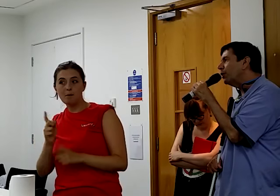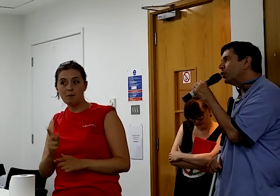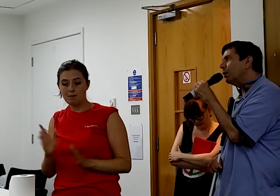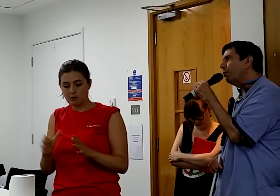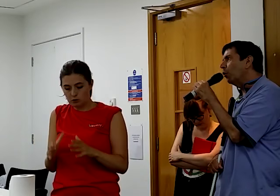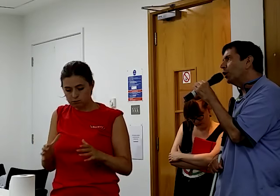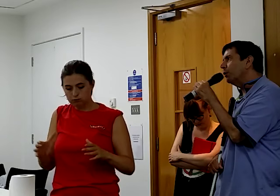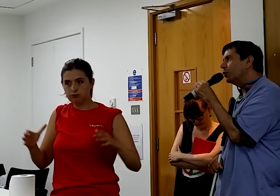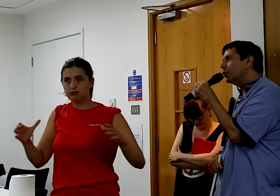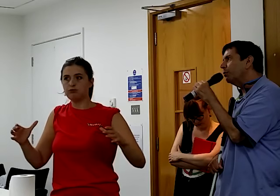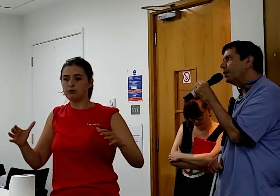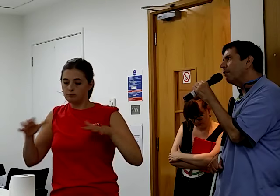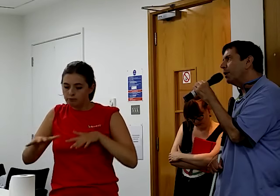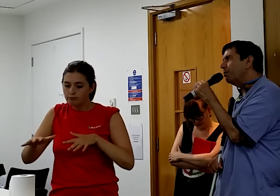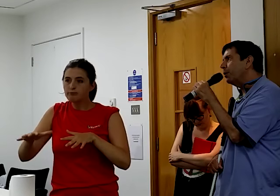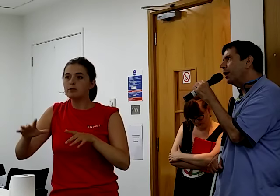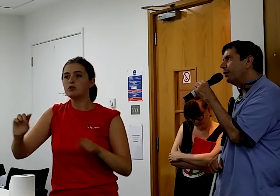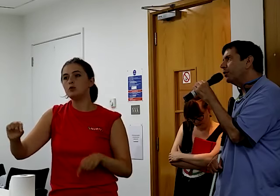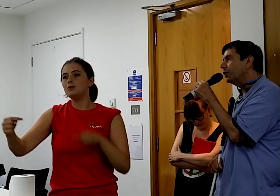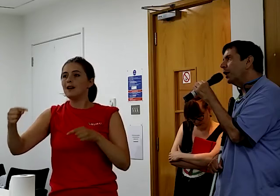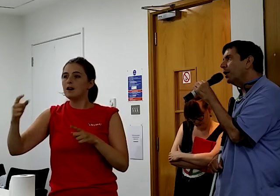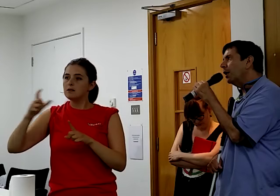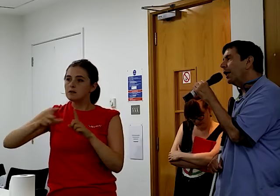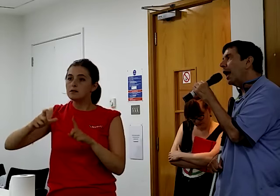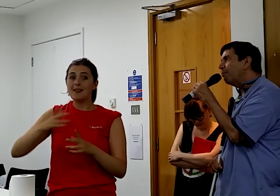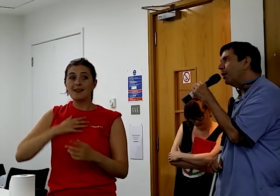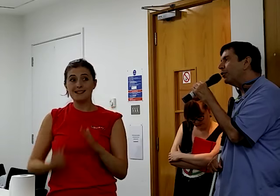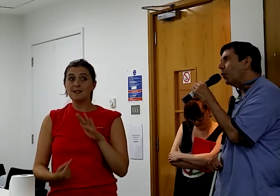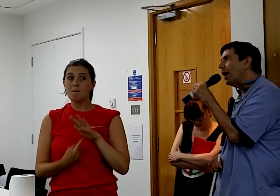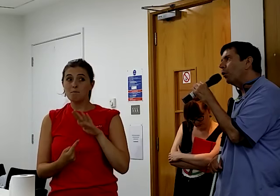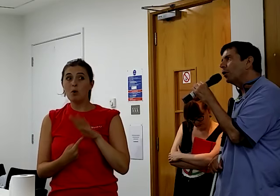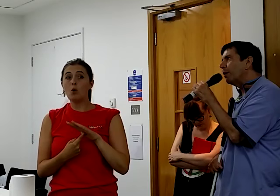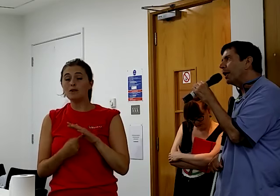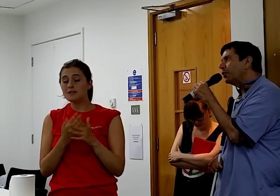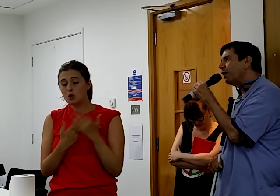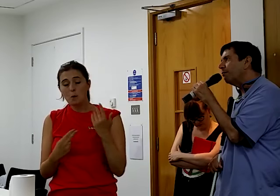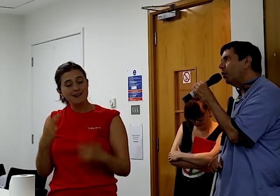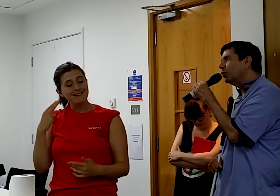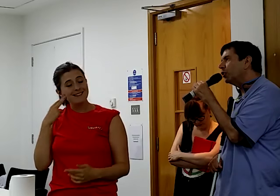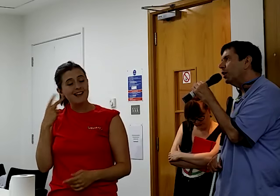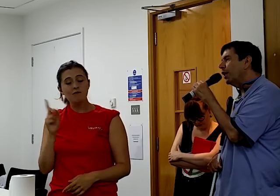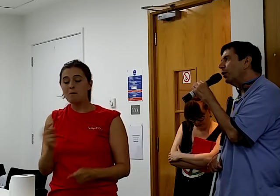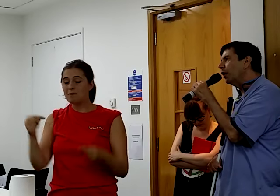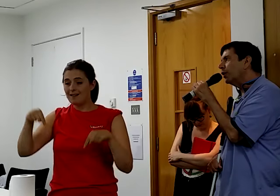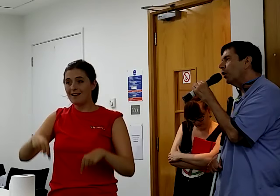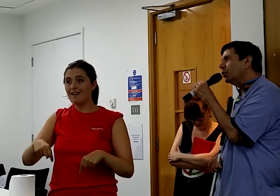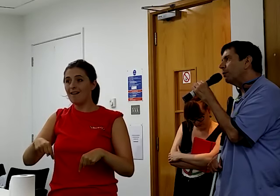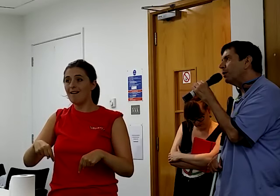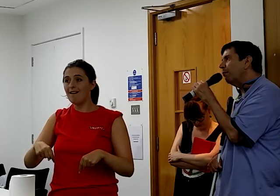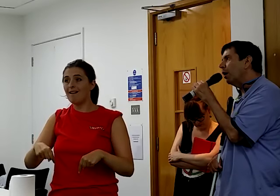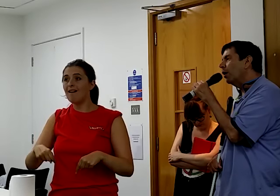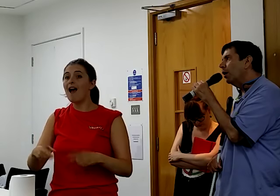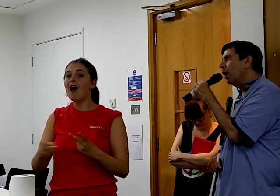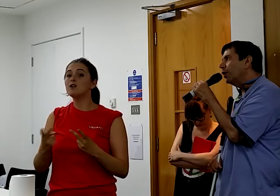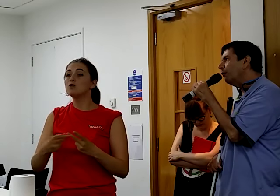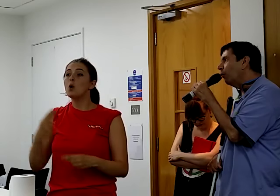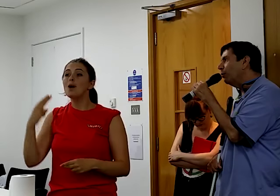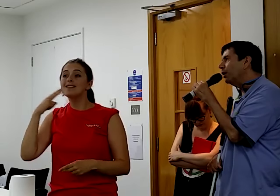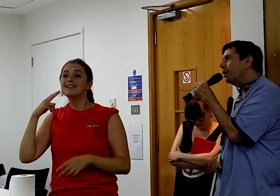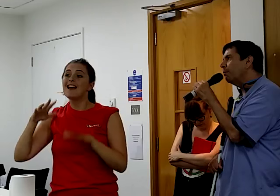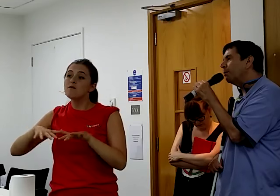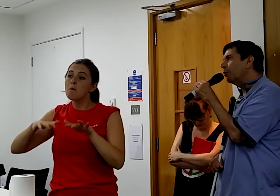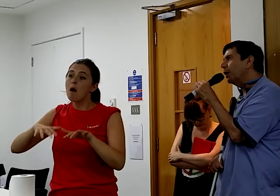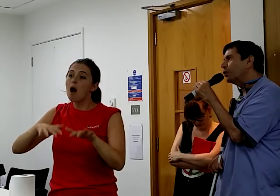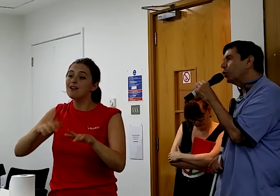And I think it's tremendously important that we've got so many deaf people here today, and have been throughout, back at the Deaf March here in London last September, and